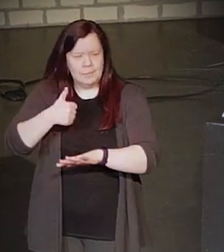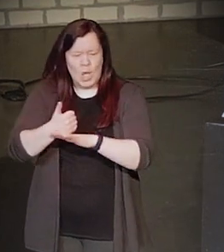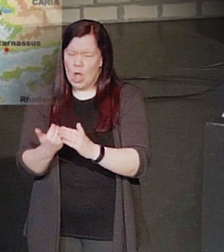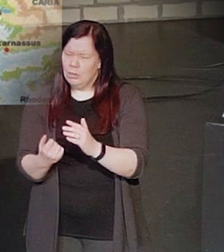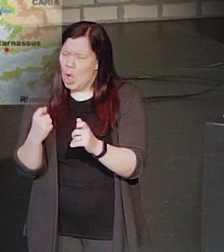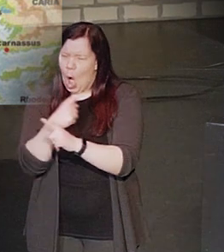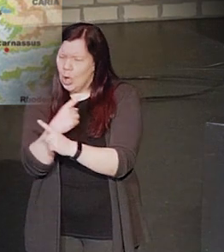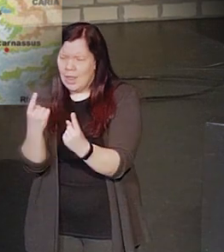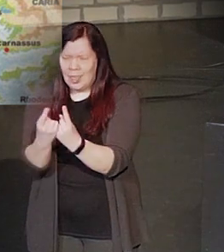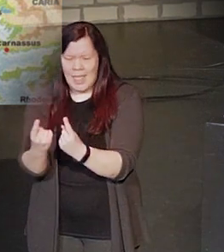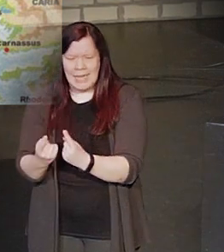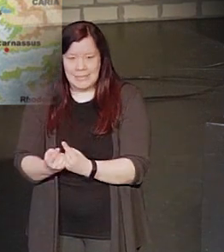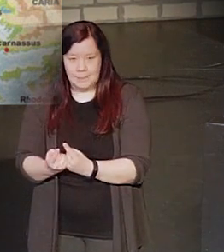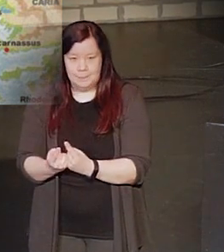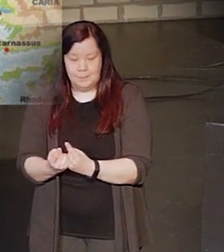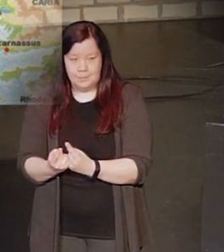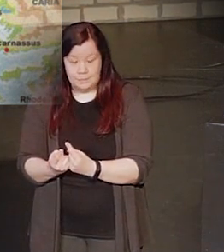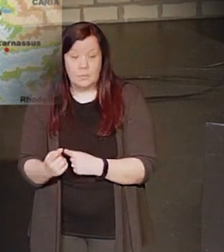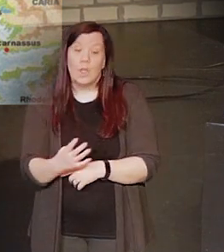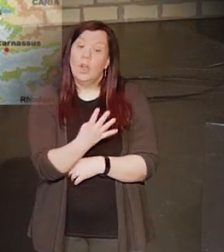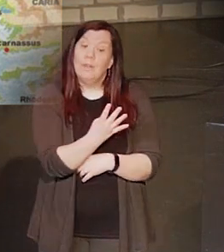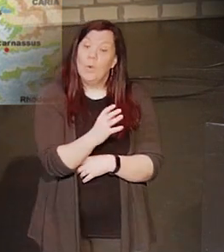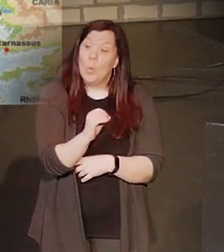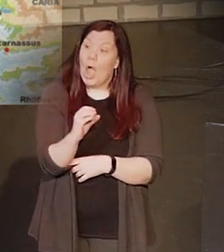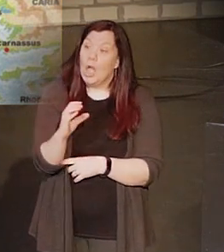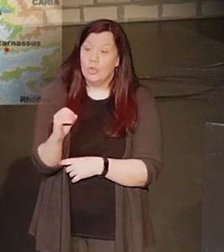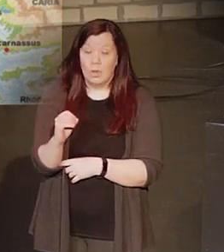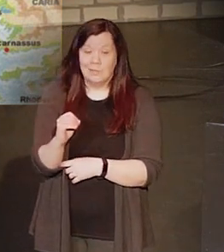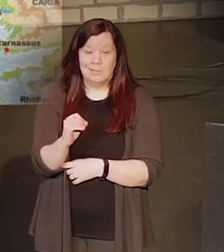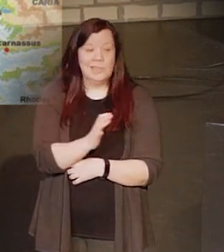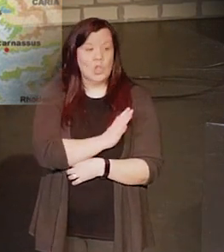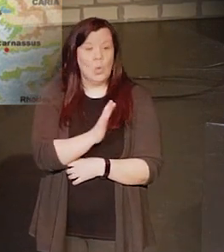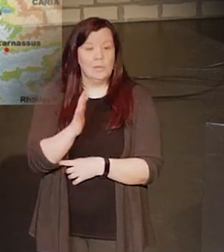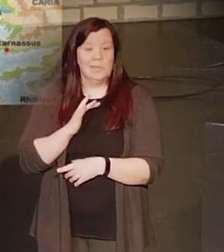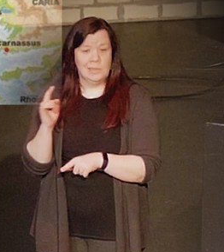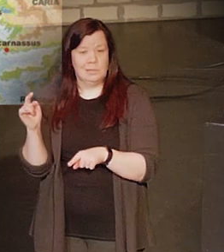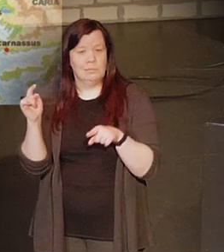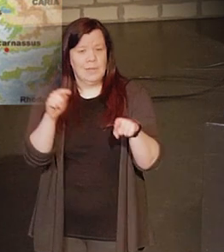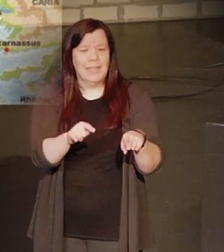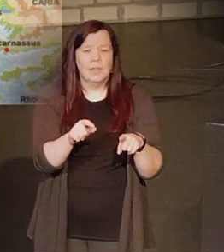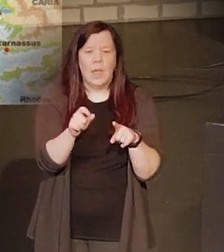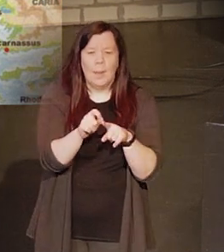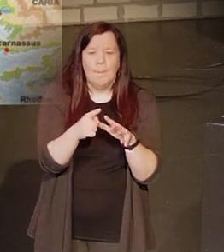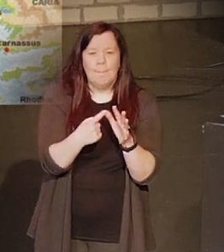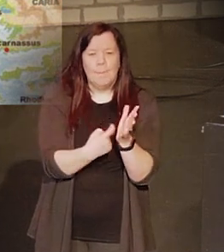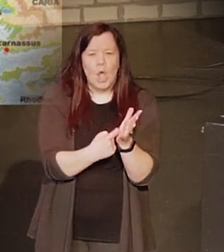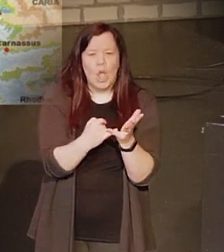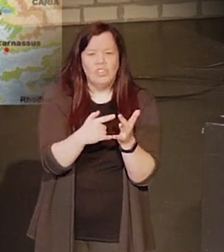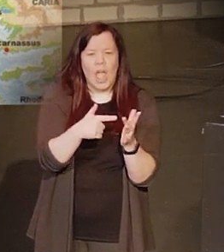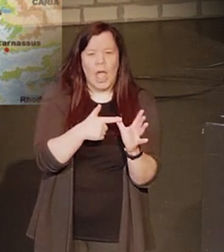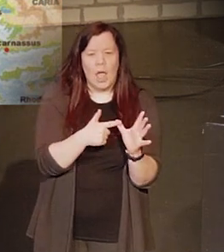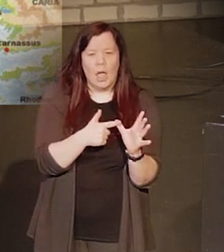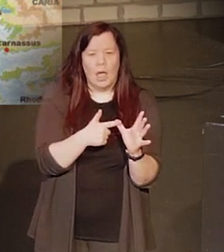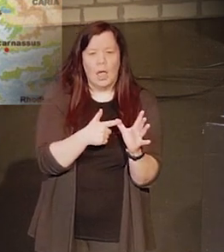things. In 400 BC, they send a force of soldiers against Persia.